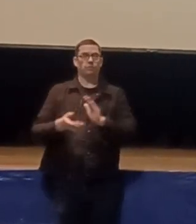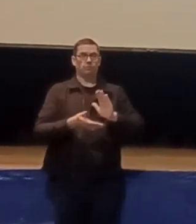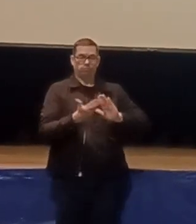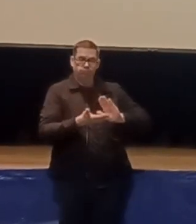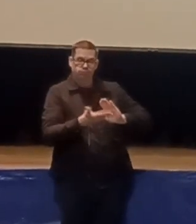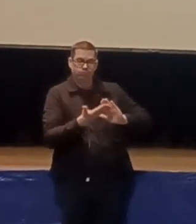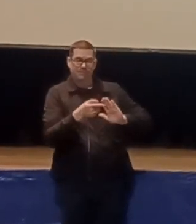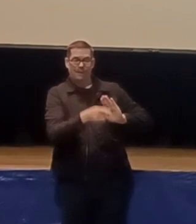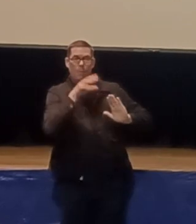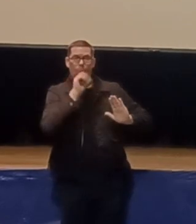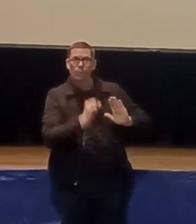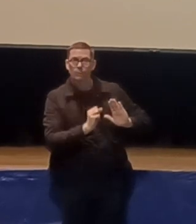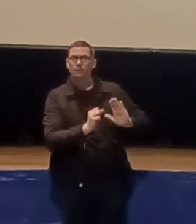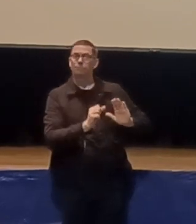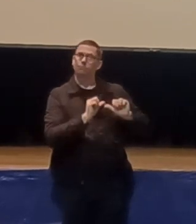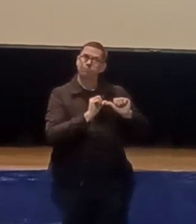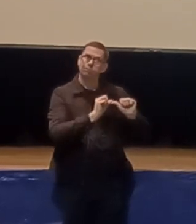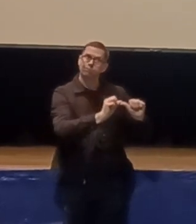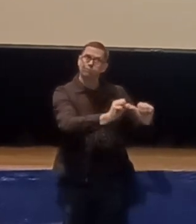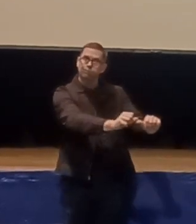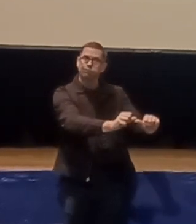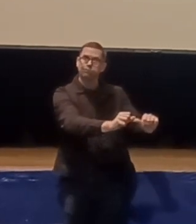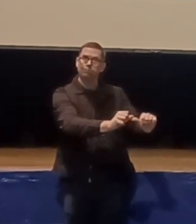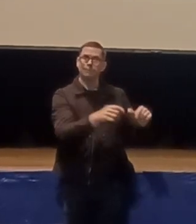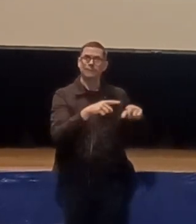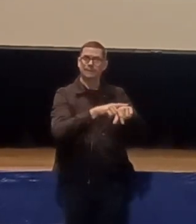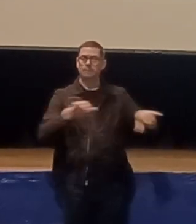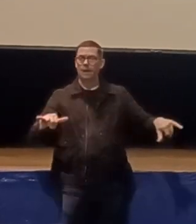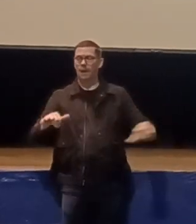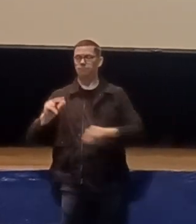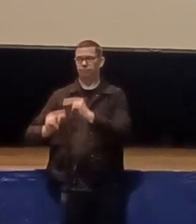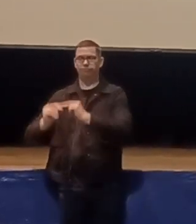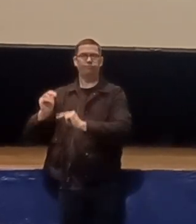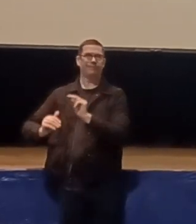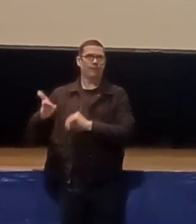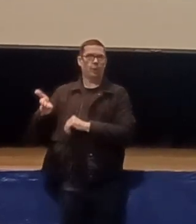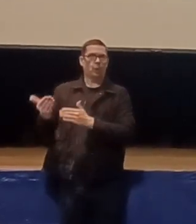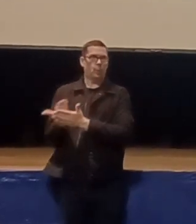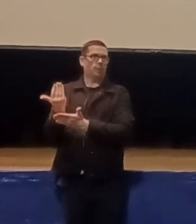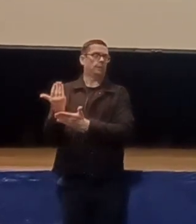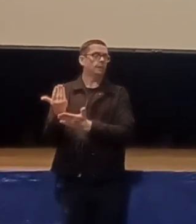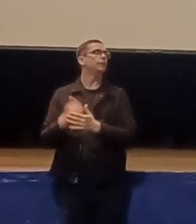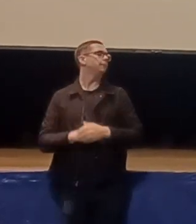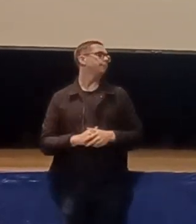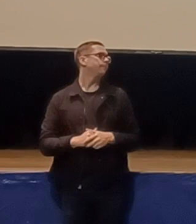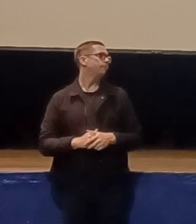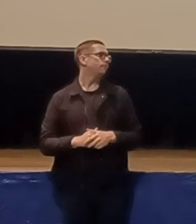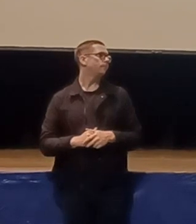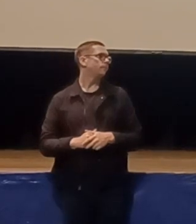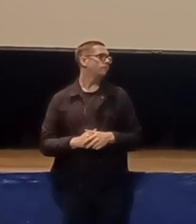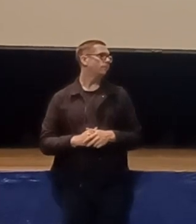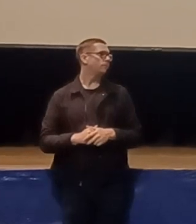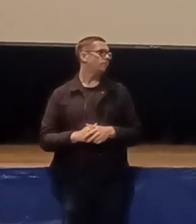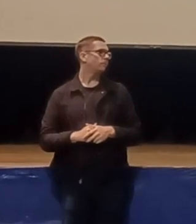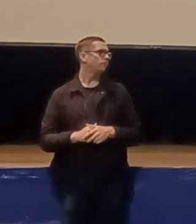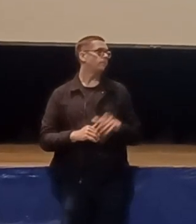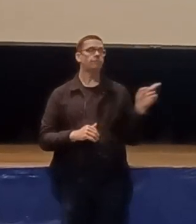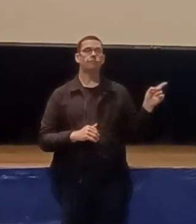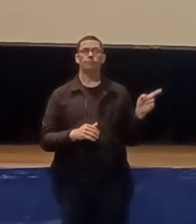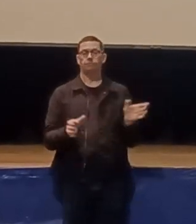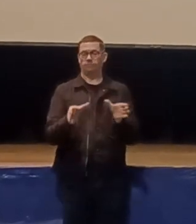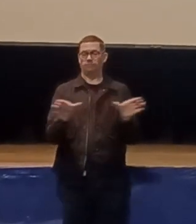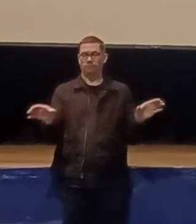that existing facility so that we can keep running bus service. Secondly, between the two parcels, we have the